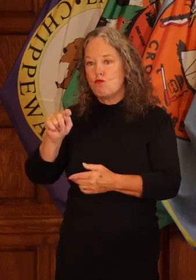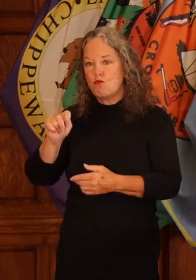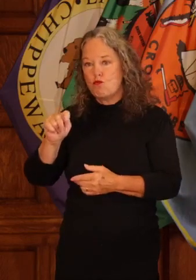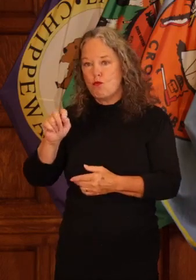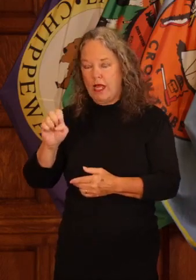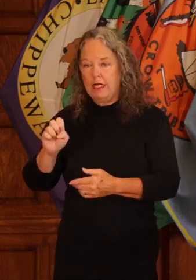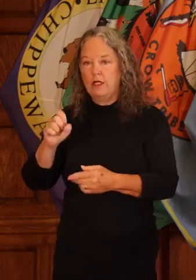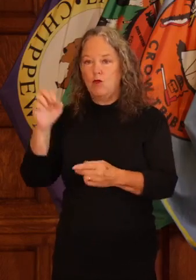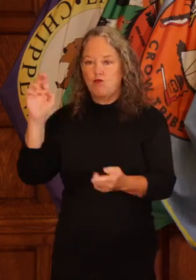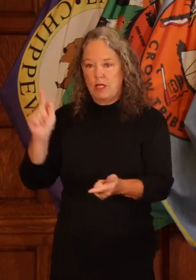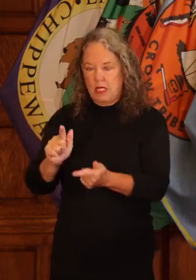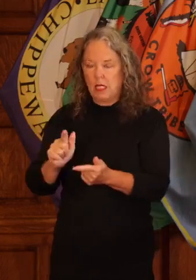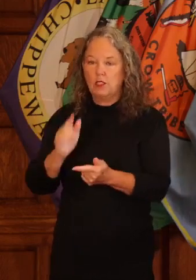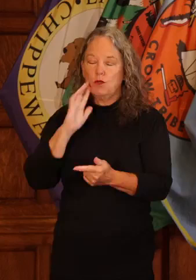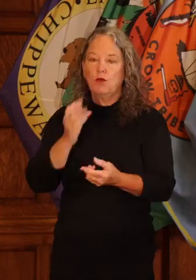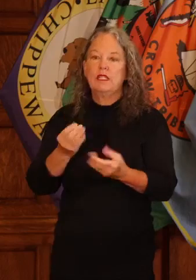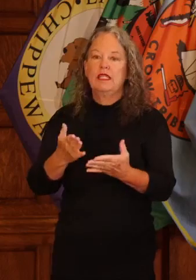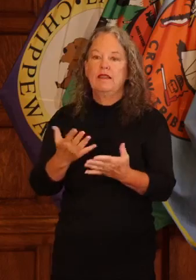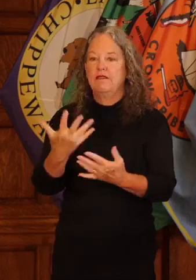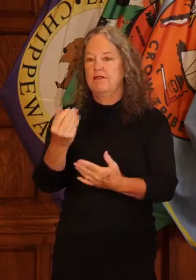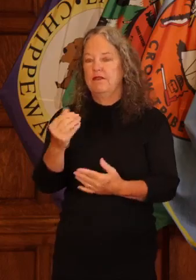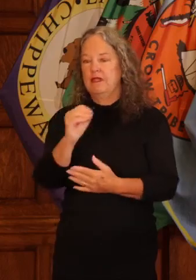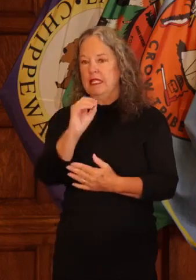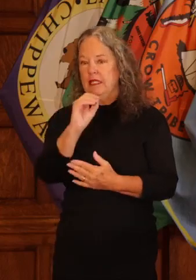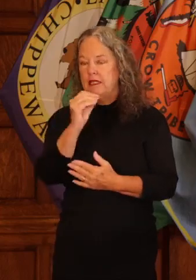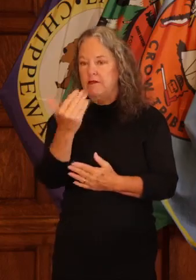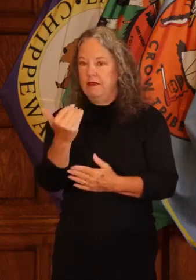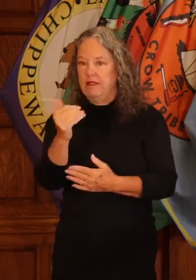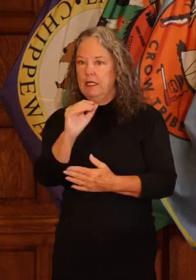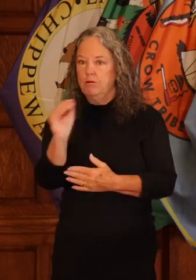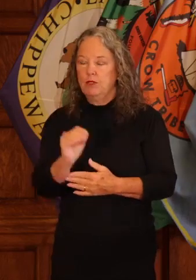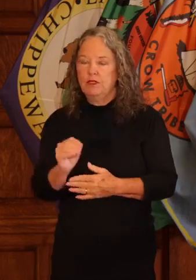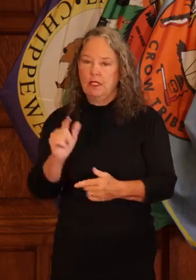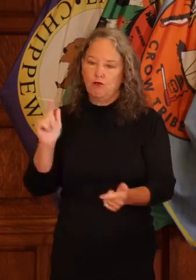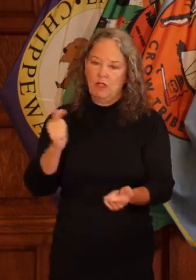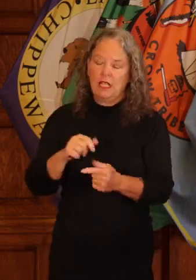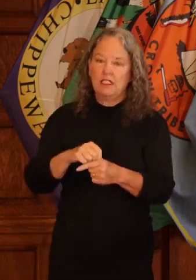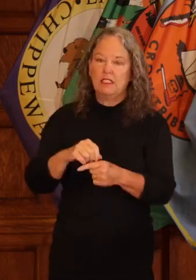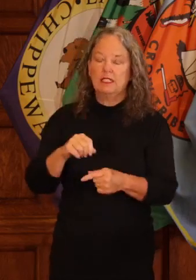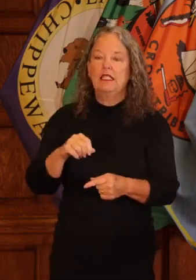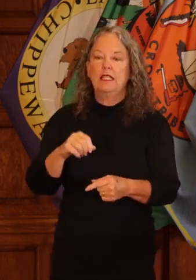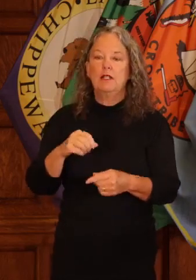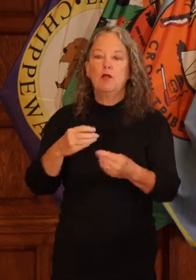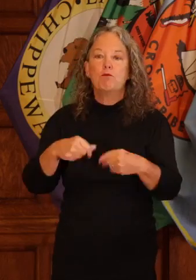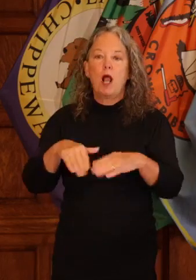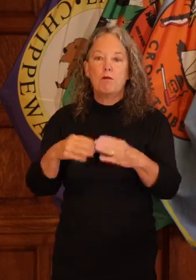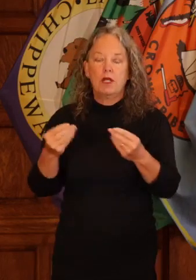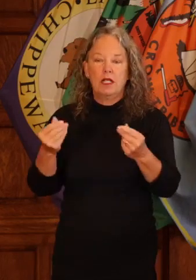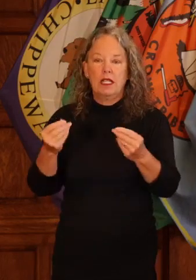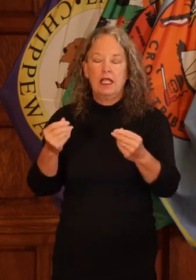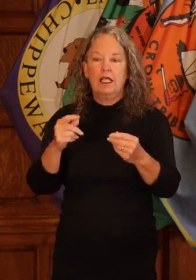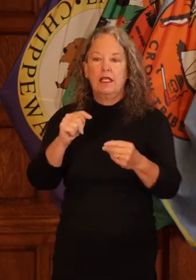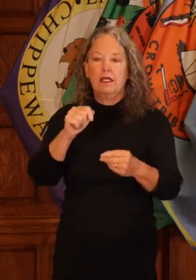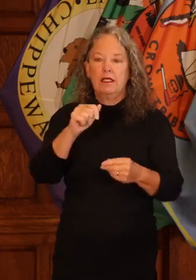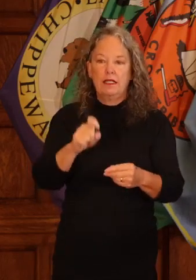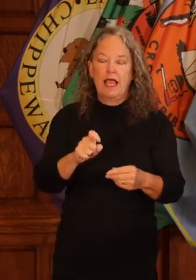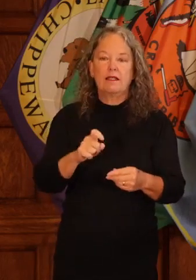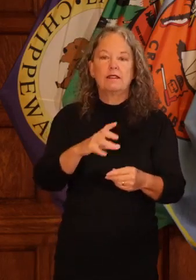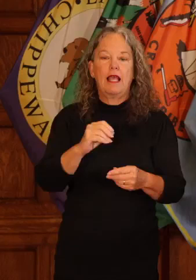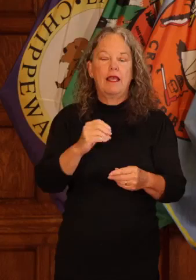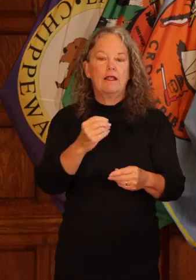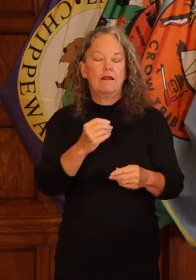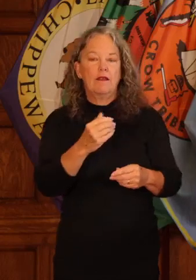permanent relief, about a 15% reduction in property taxes for Montana homeowners, an 18% reduction for